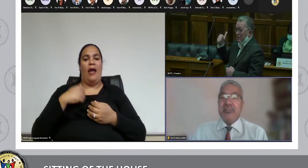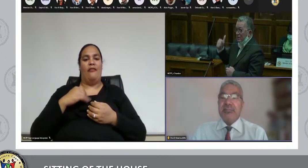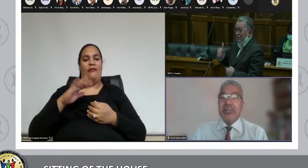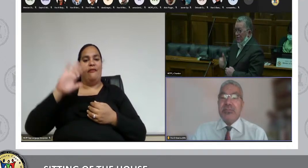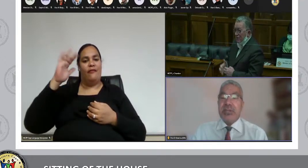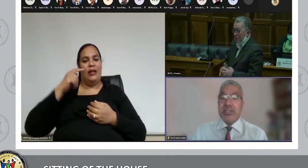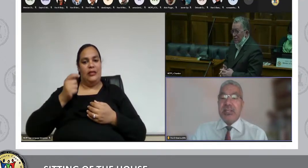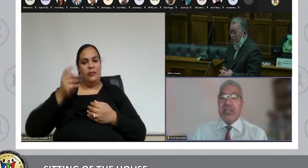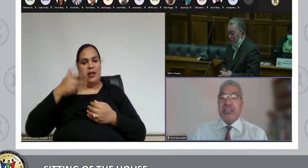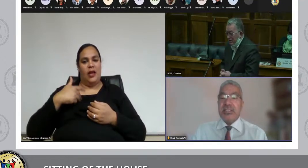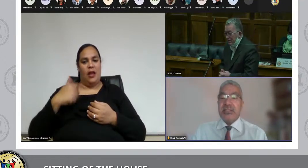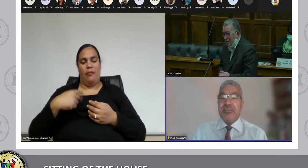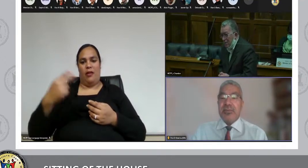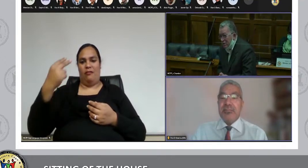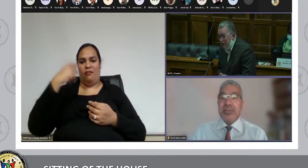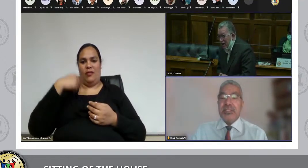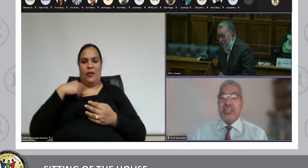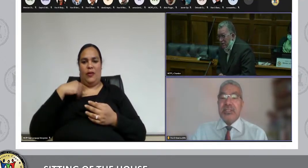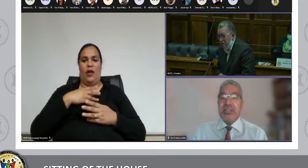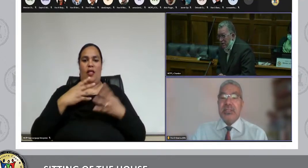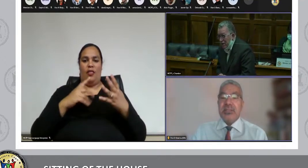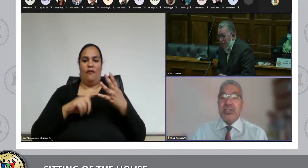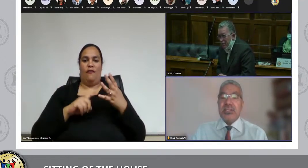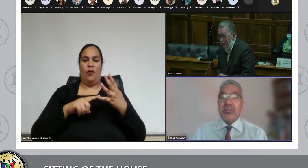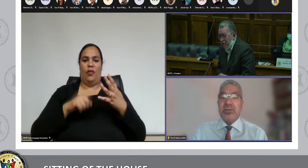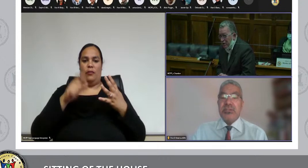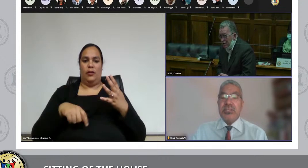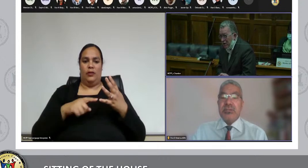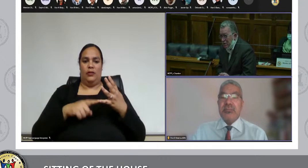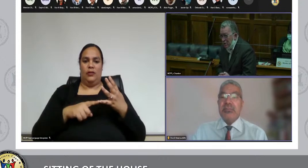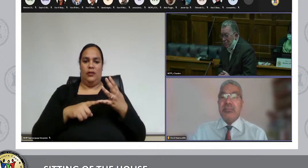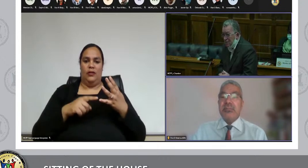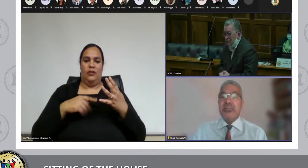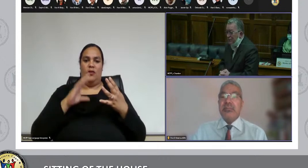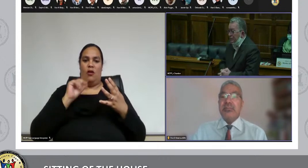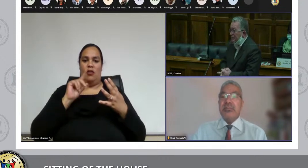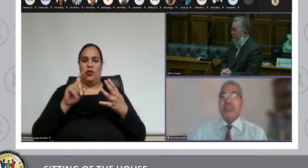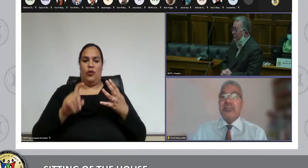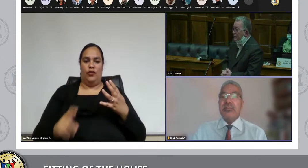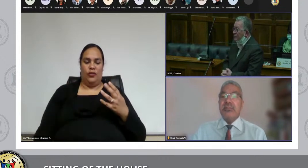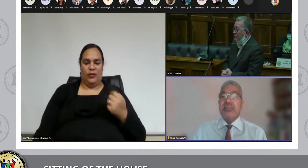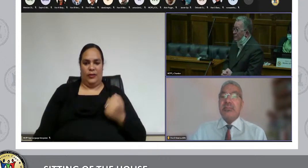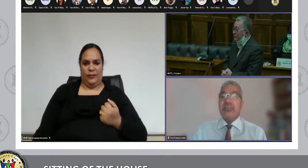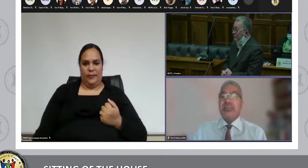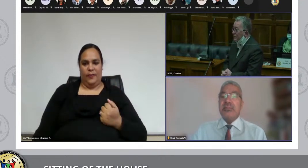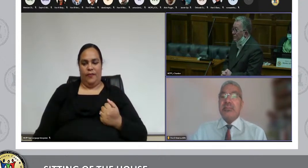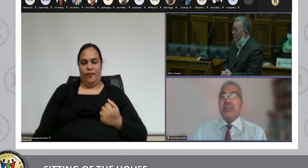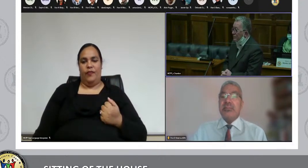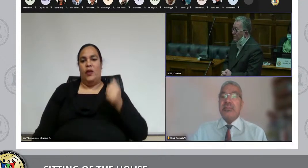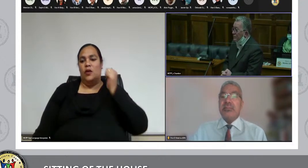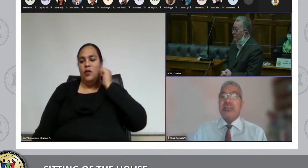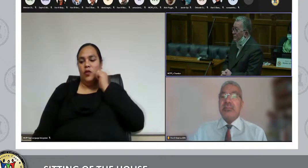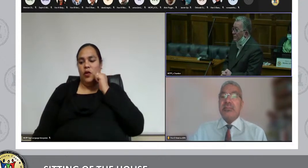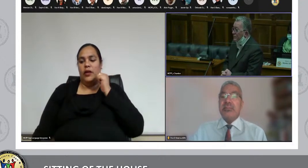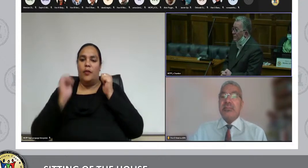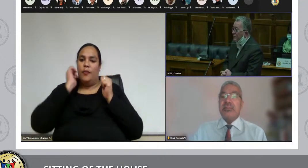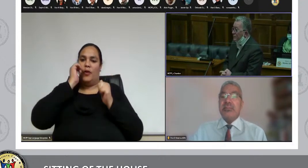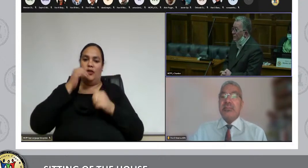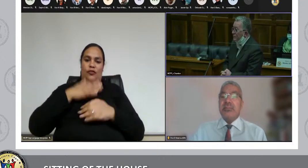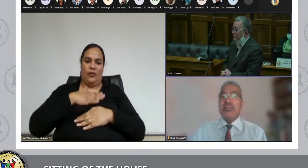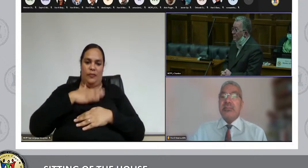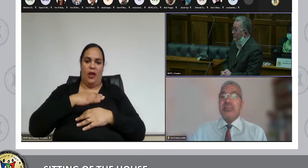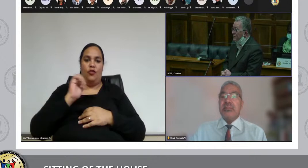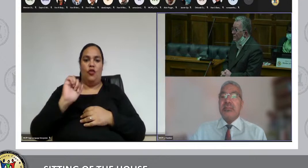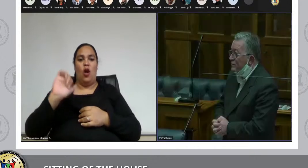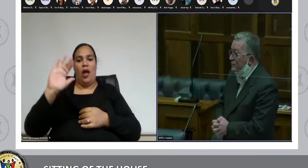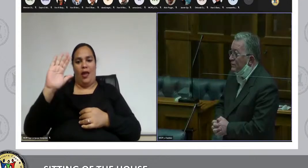I haven't been recognised as the 4th person to ask a question. All right. Sorry, my apologies. Then your